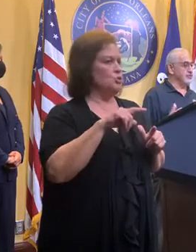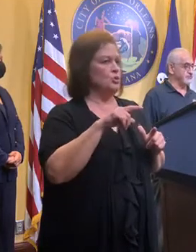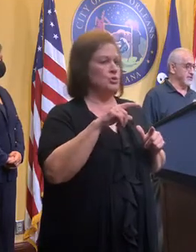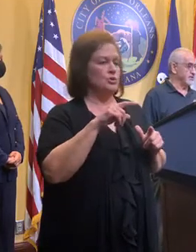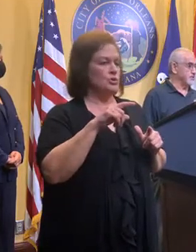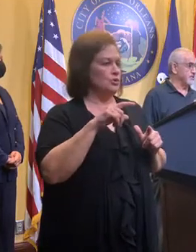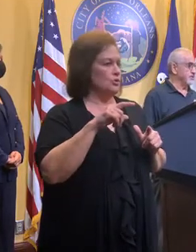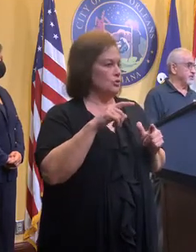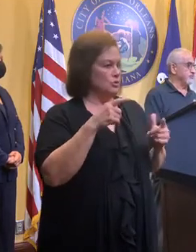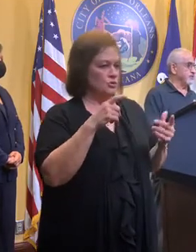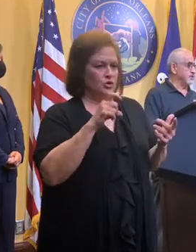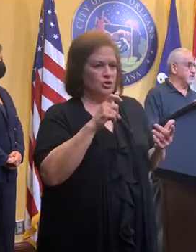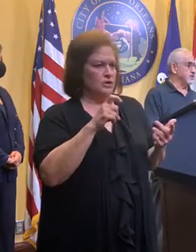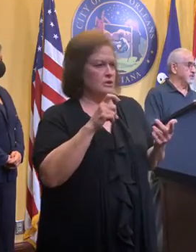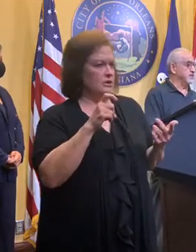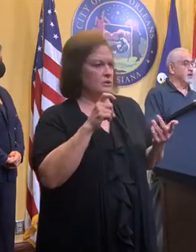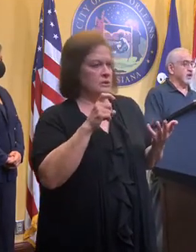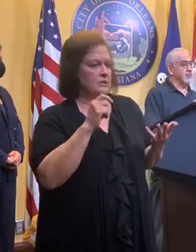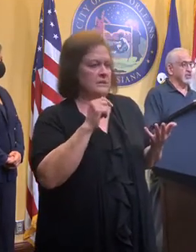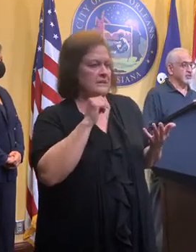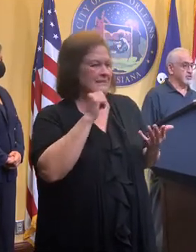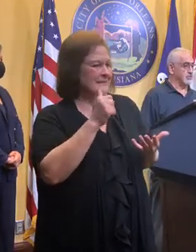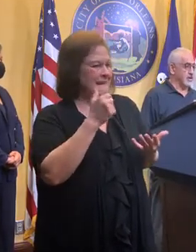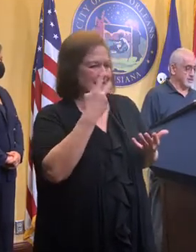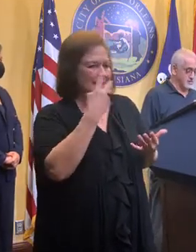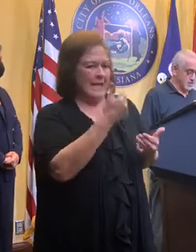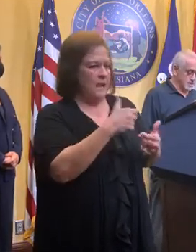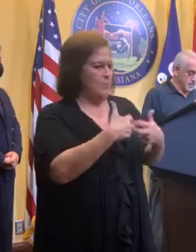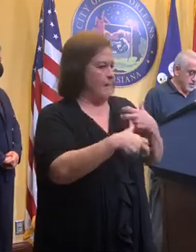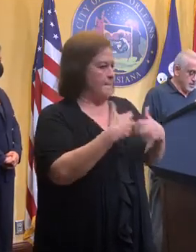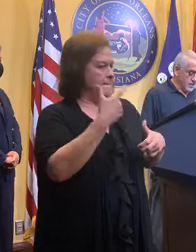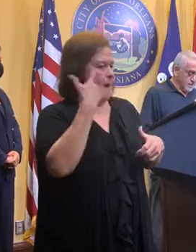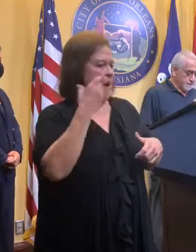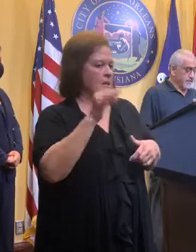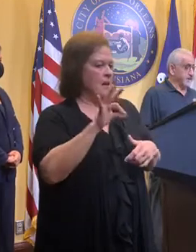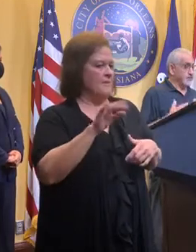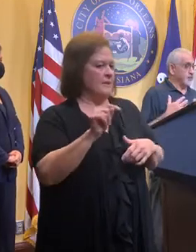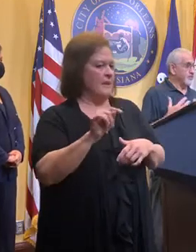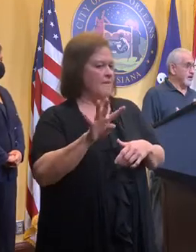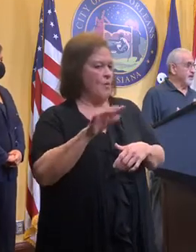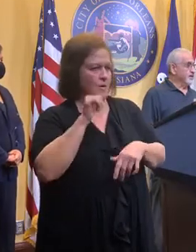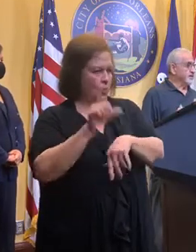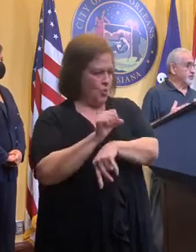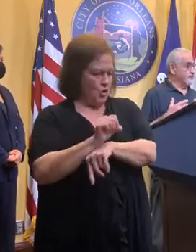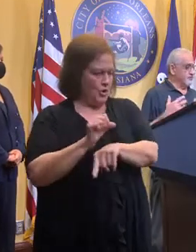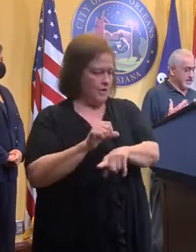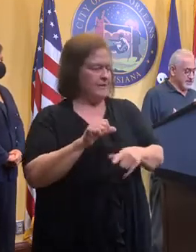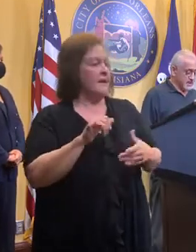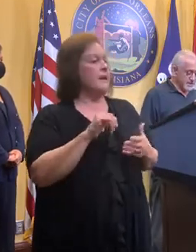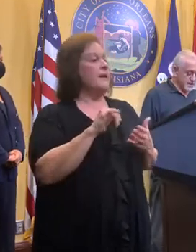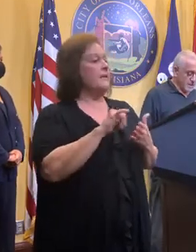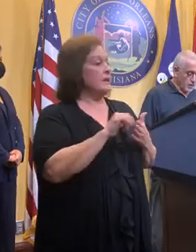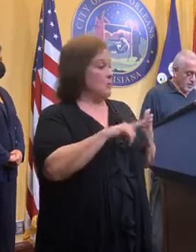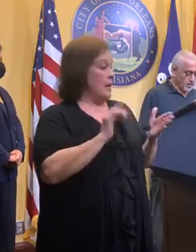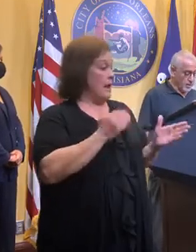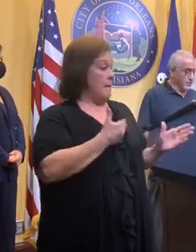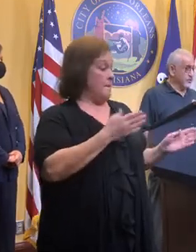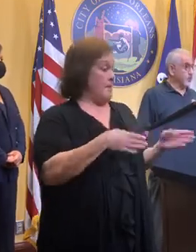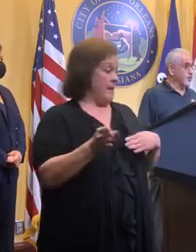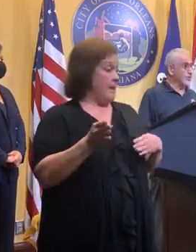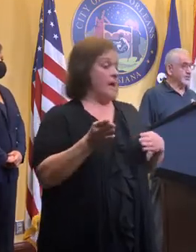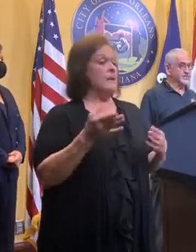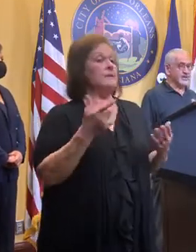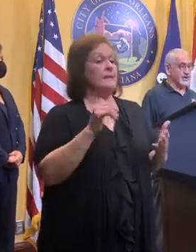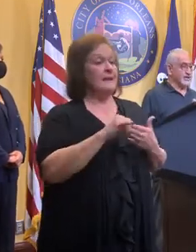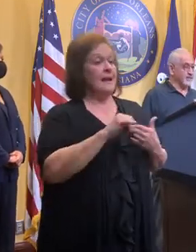see no difference whether T4 is in operation or not. That's our plan. That's what we're maximizing